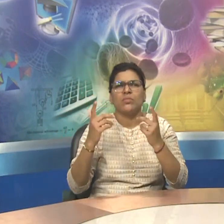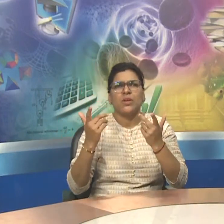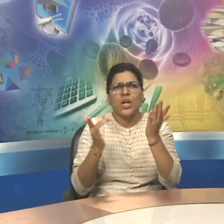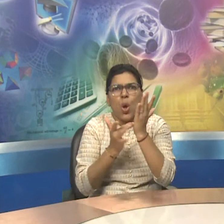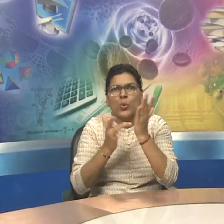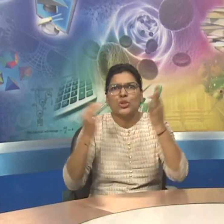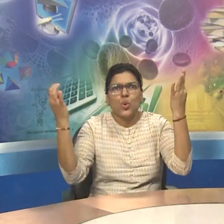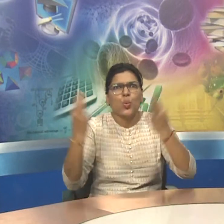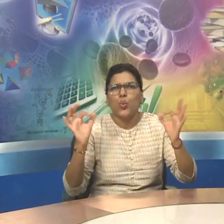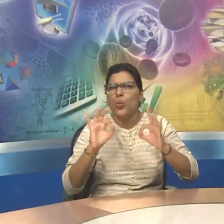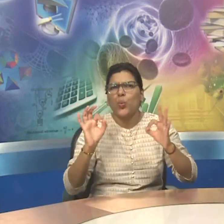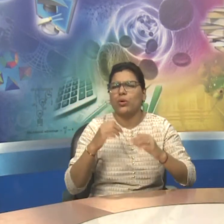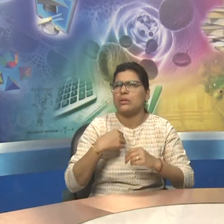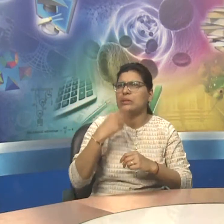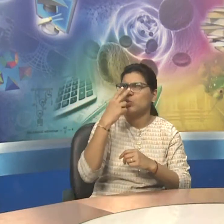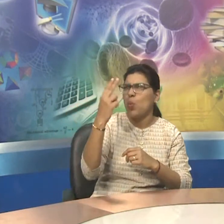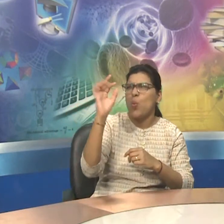development of an